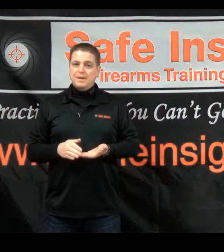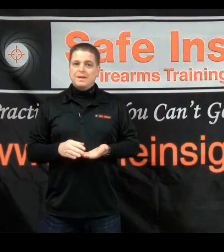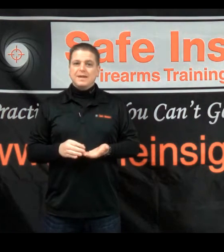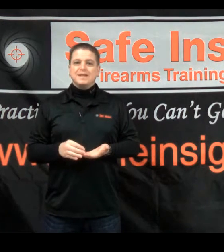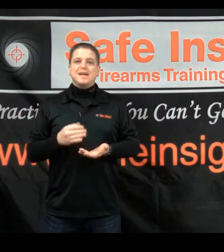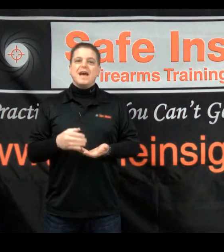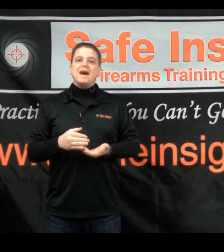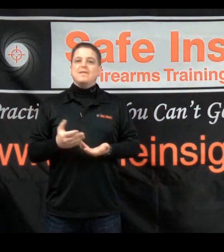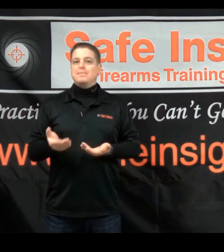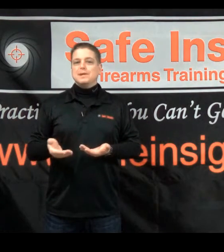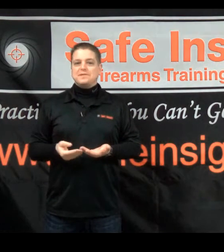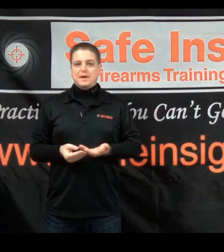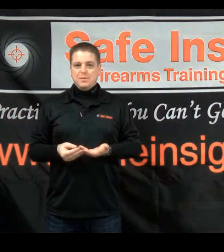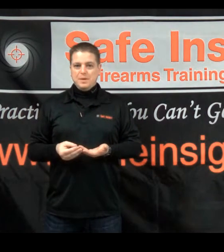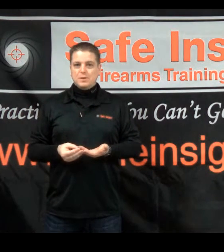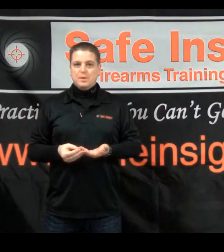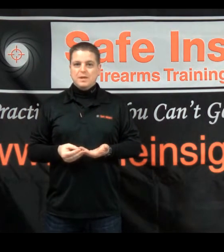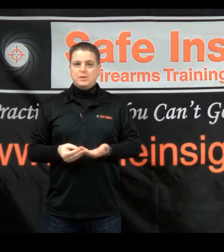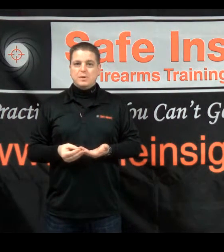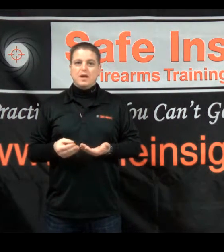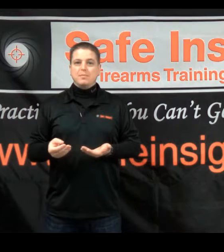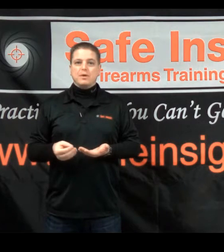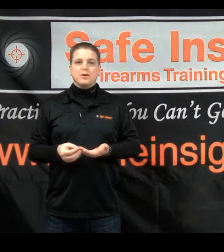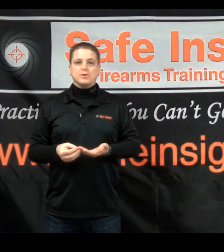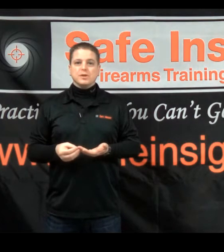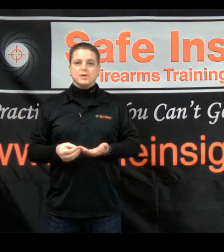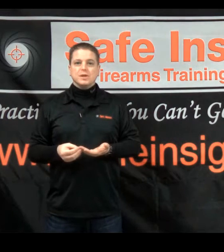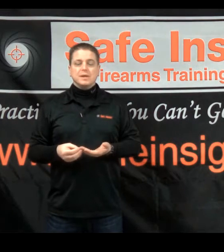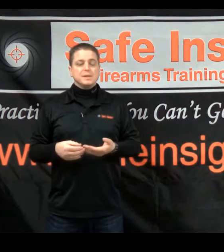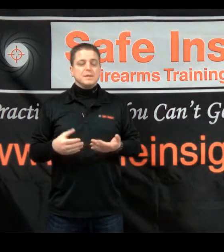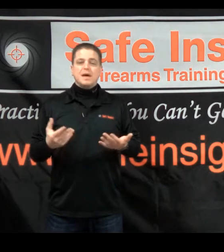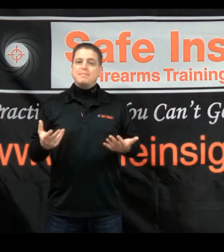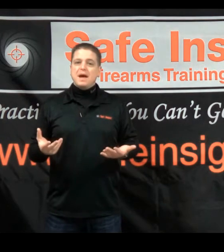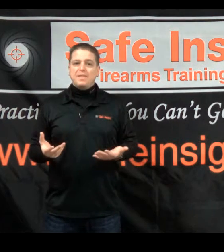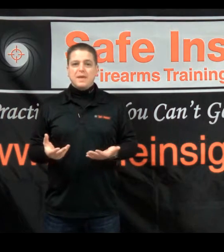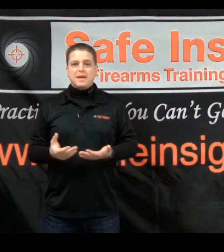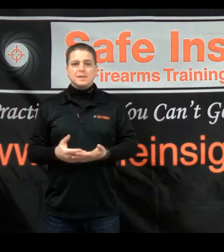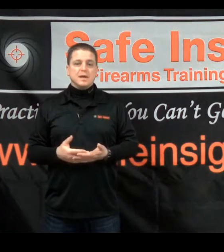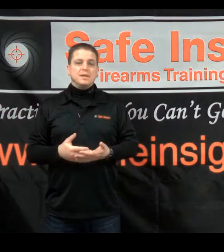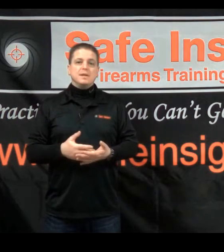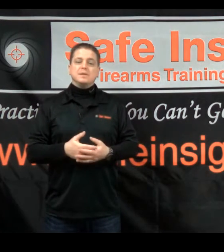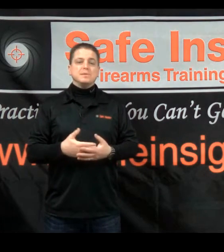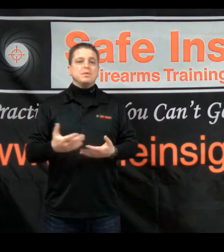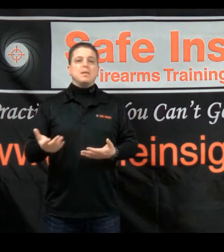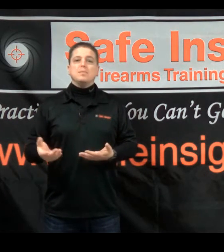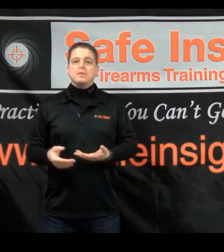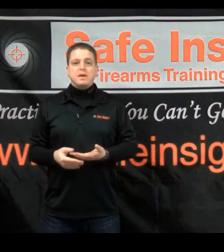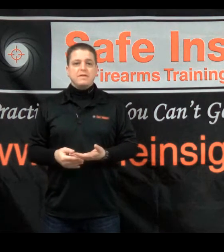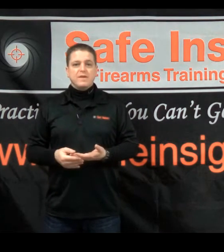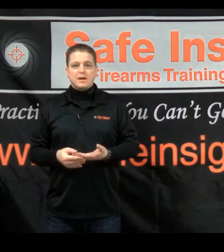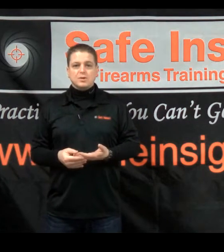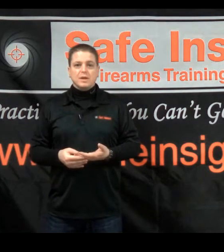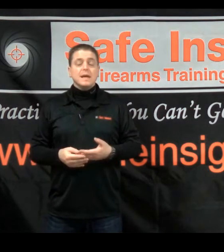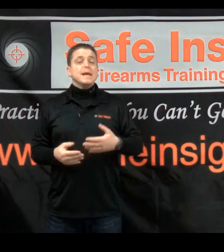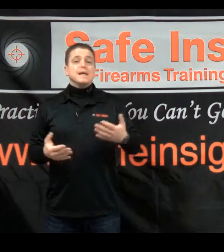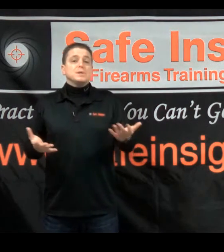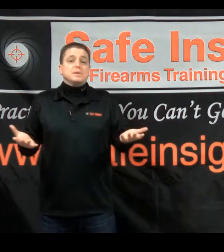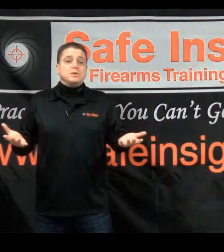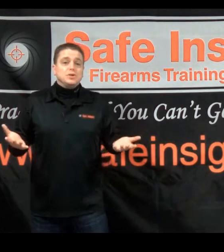uncommon to have a misfire with a .22 caliber cartridge. It's not a bad thing. It's not that it's a problem with the manufacturing. It's just